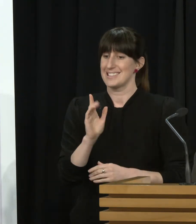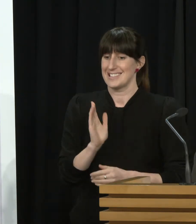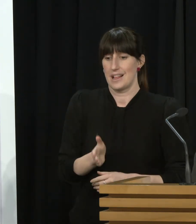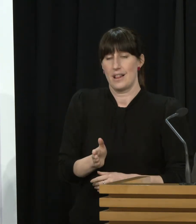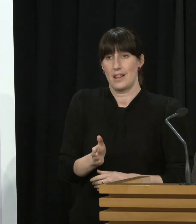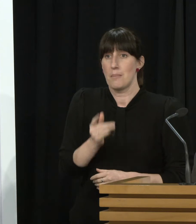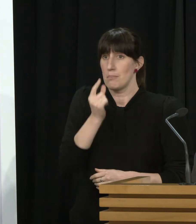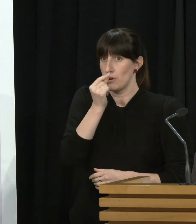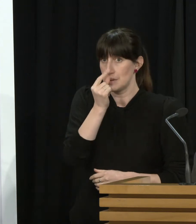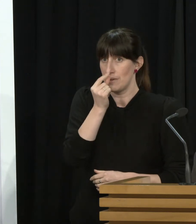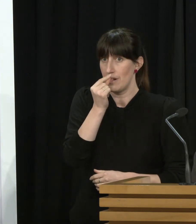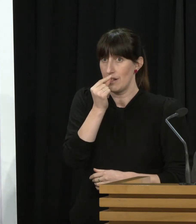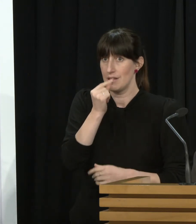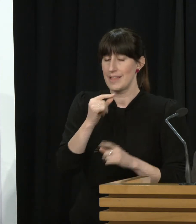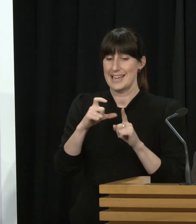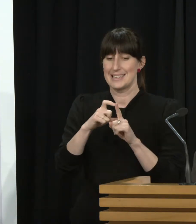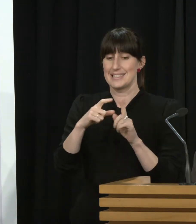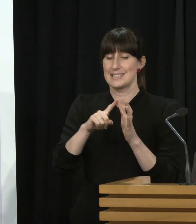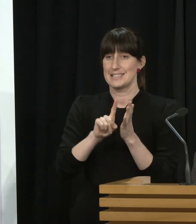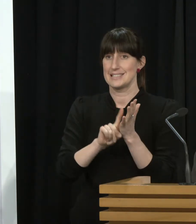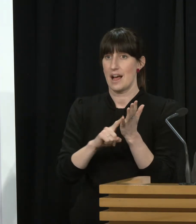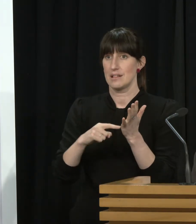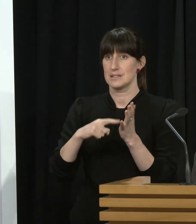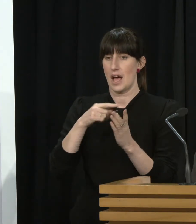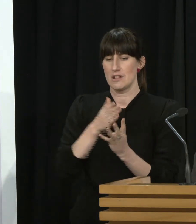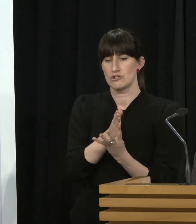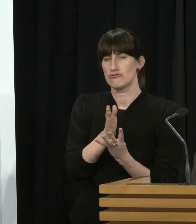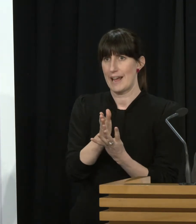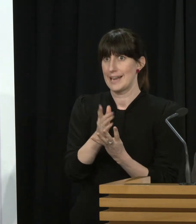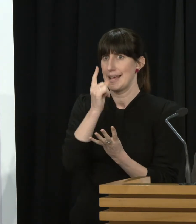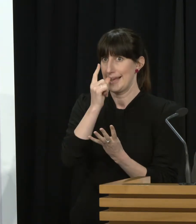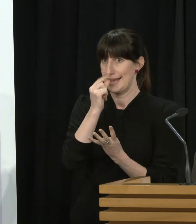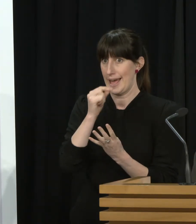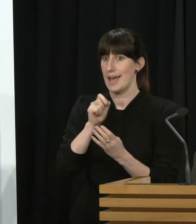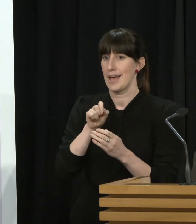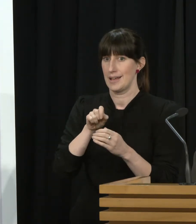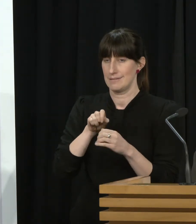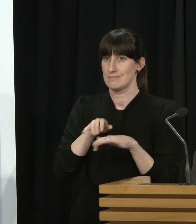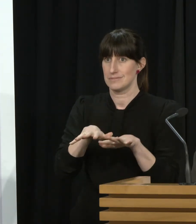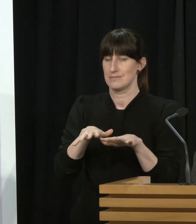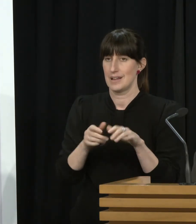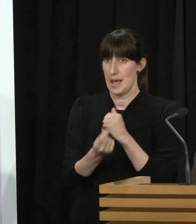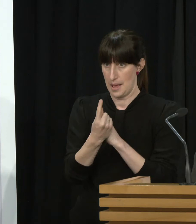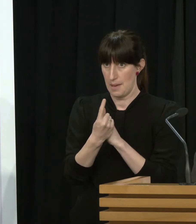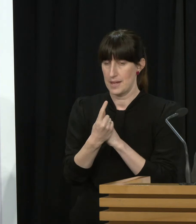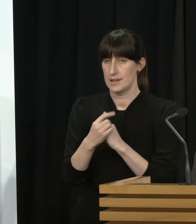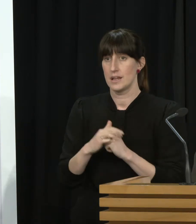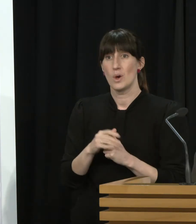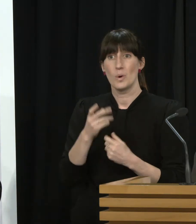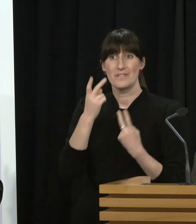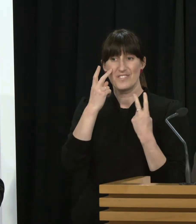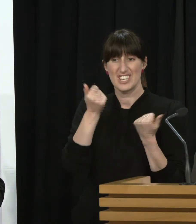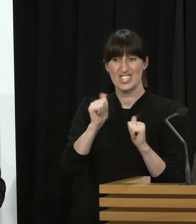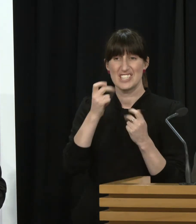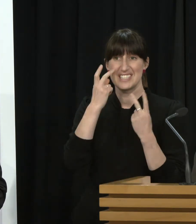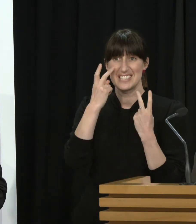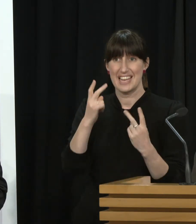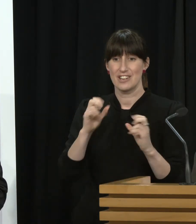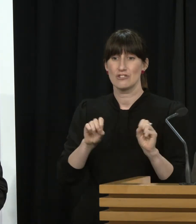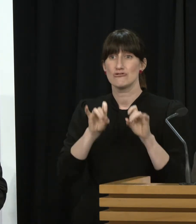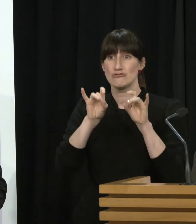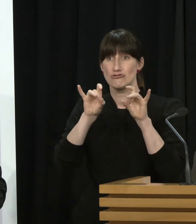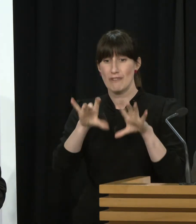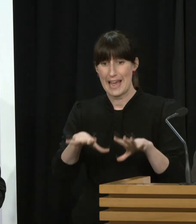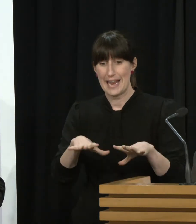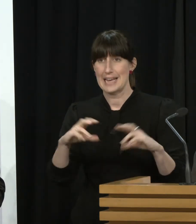We've seen that in New South Wales, where they've previously stamped out COVID-19 cases very efficiently with their contact